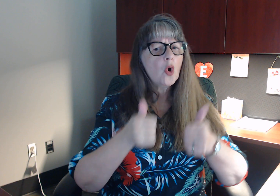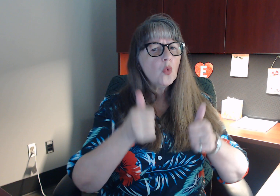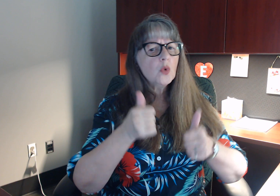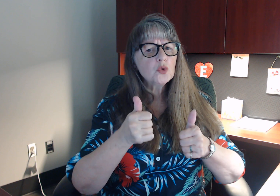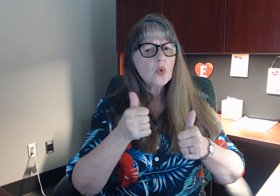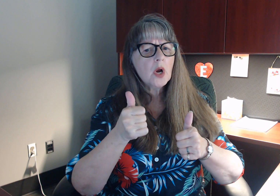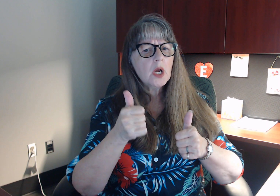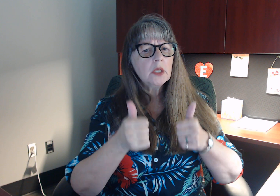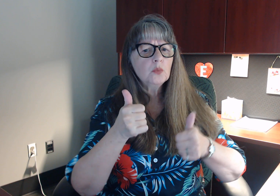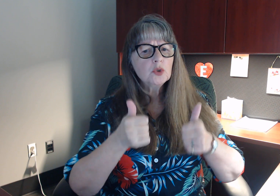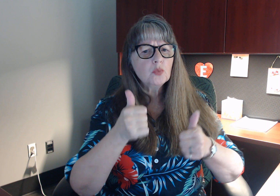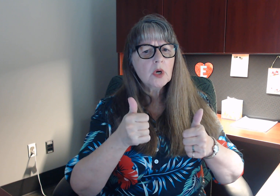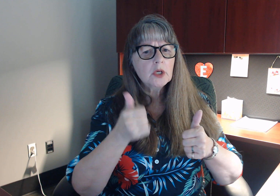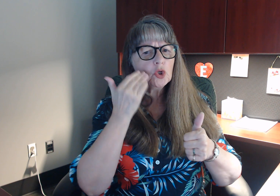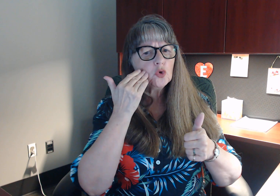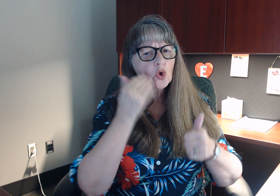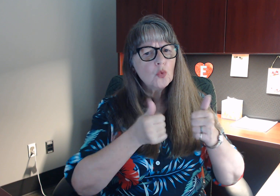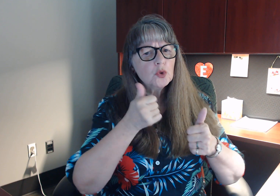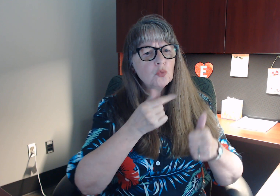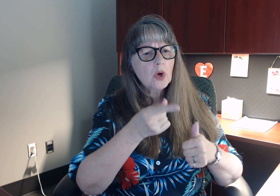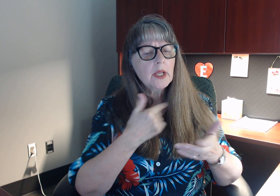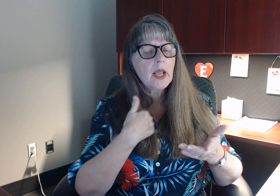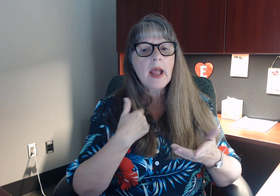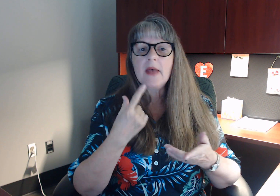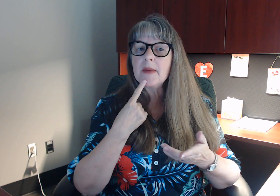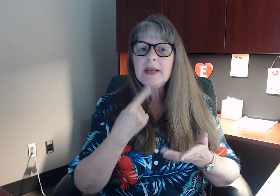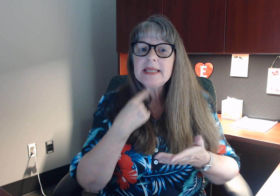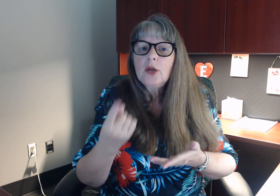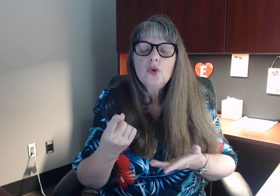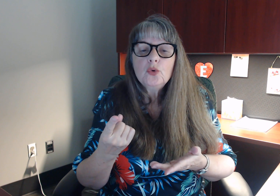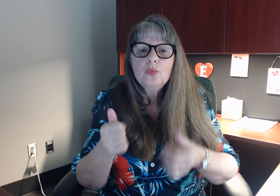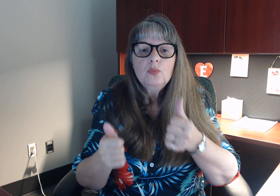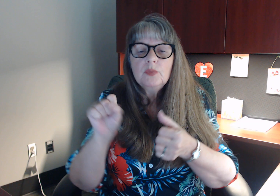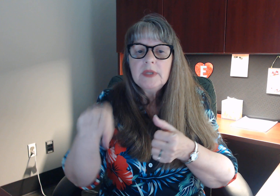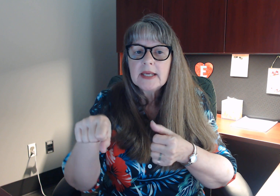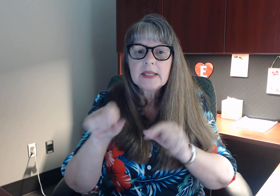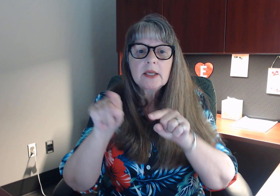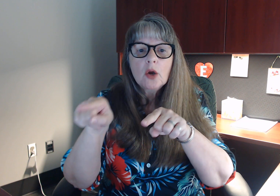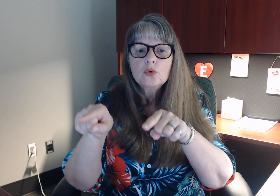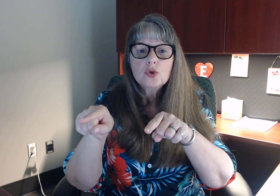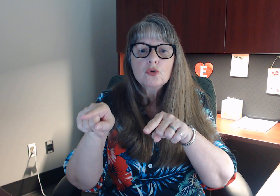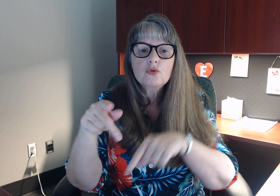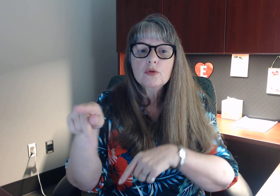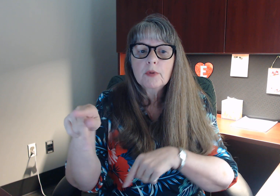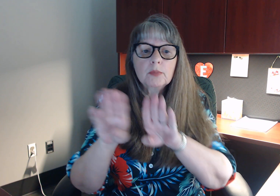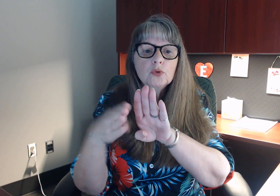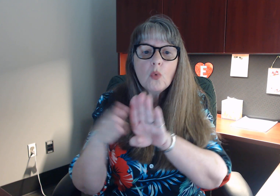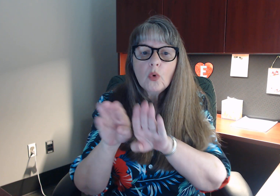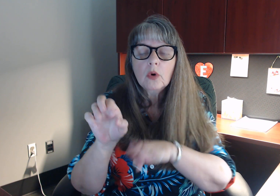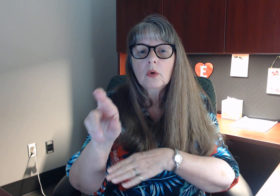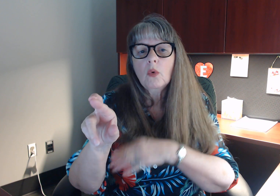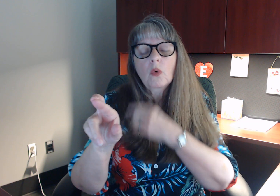which one? Which one? Do you know which one? And then they tell you, yes, I go to the Purple Door, or